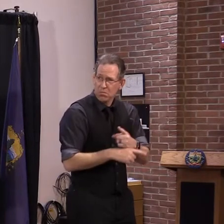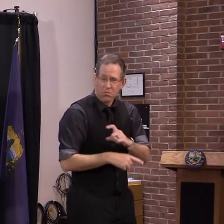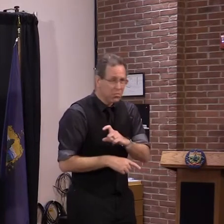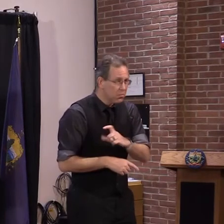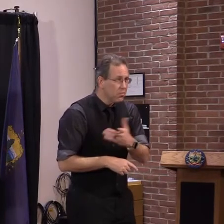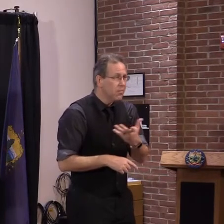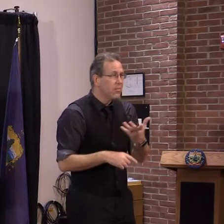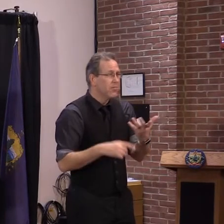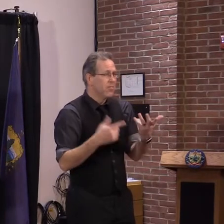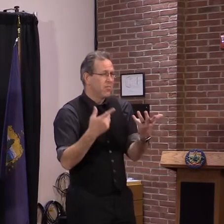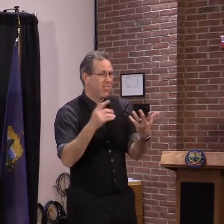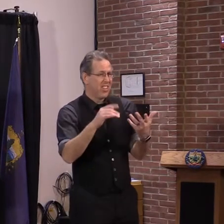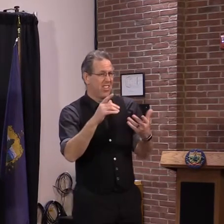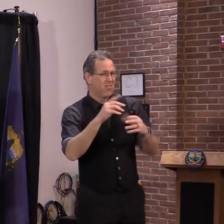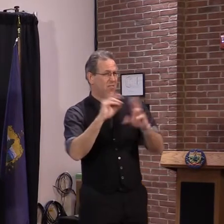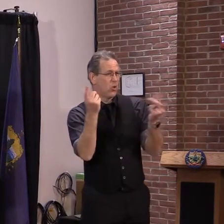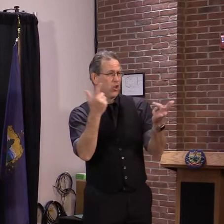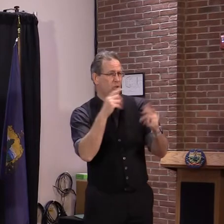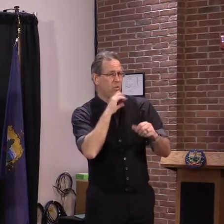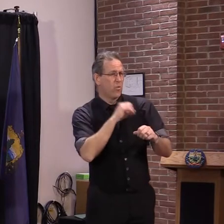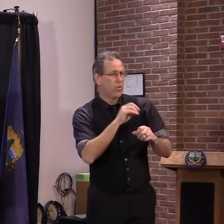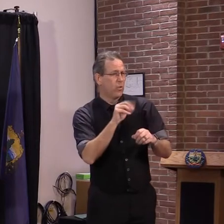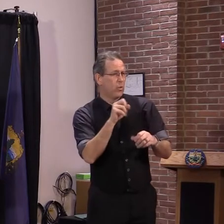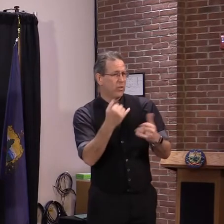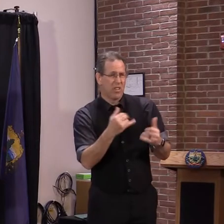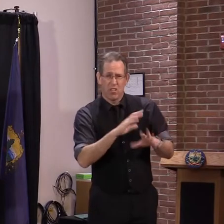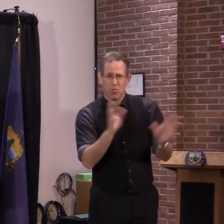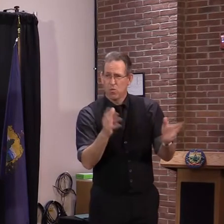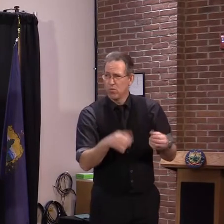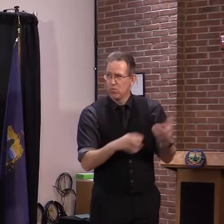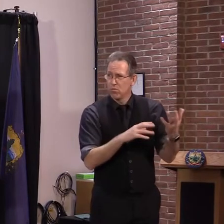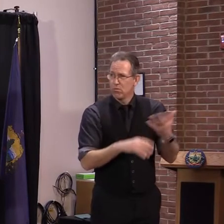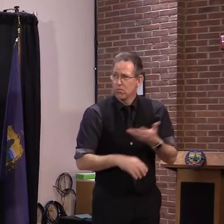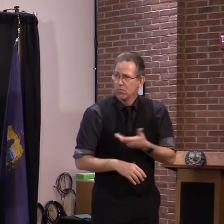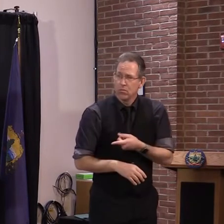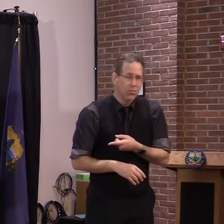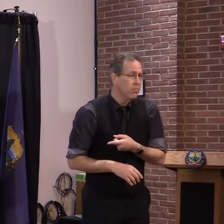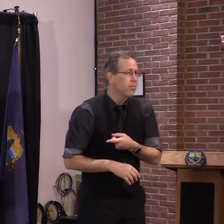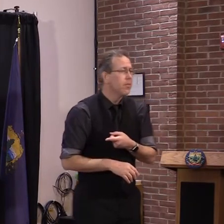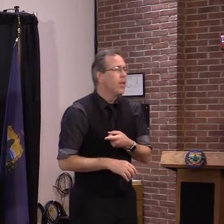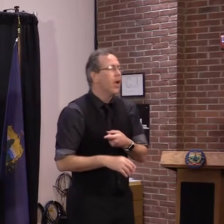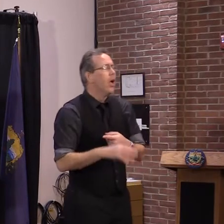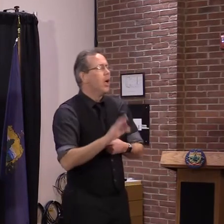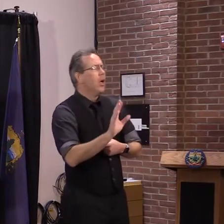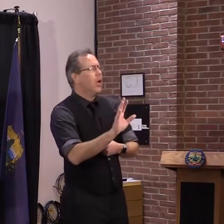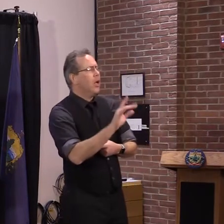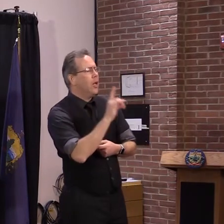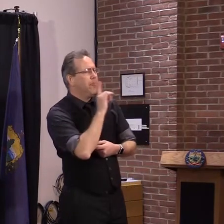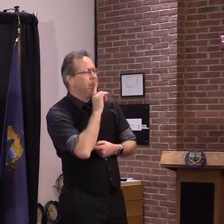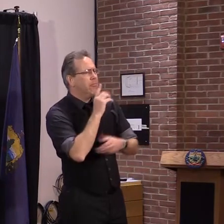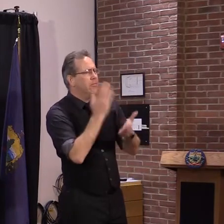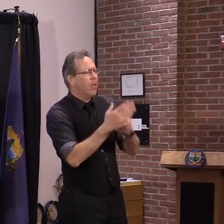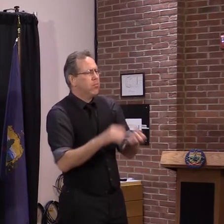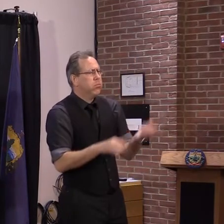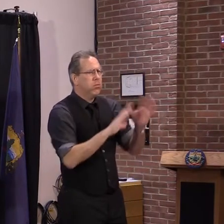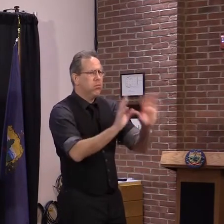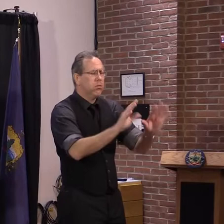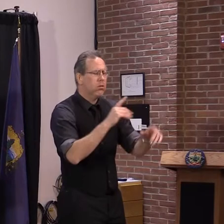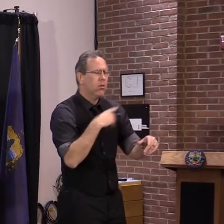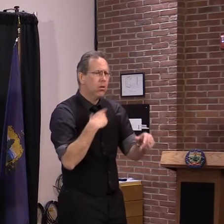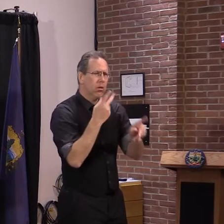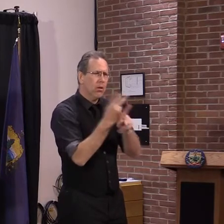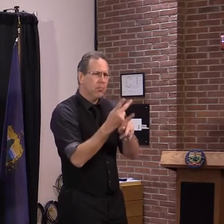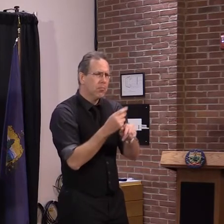spread of the virus? No, absolutely not. For the broader set of infectious diseases and